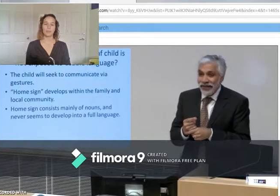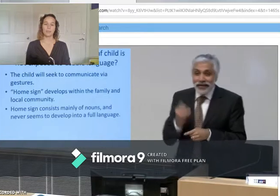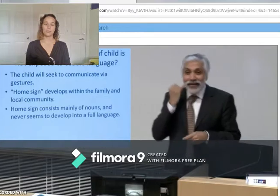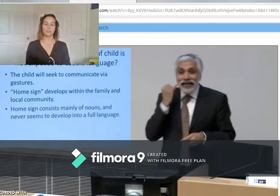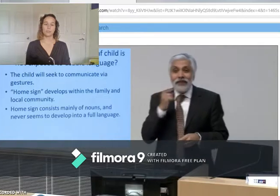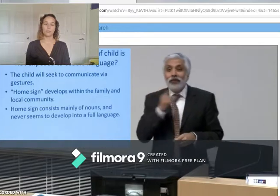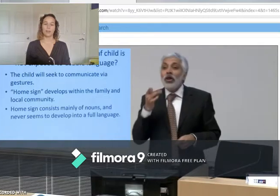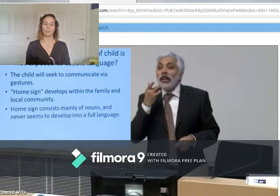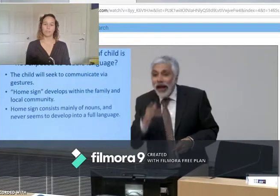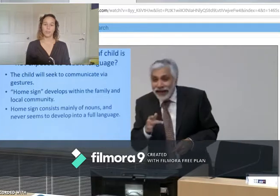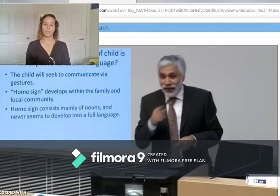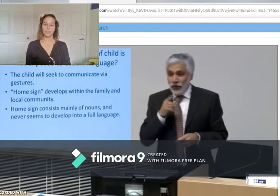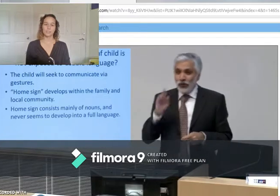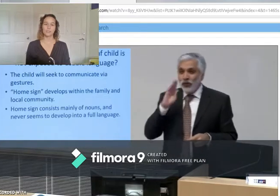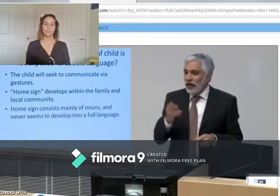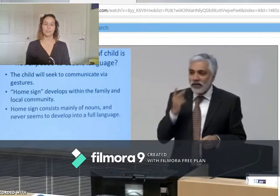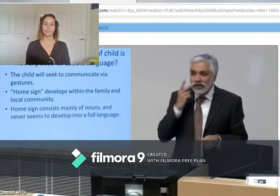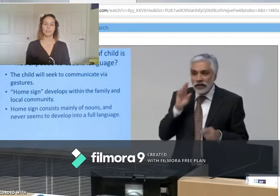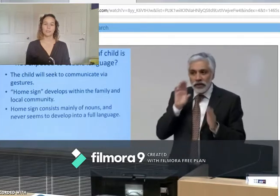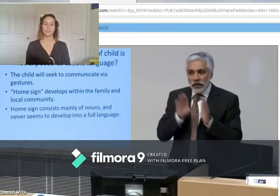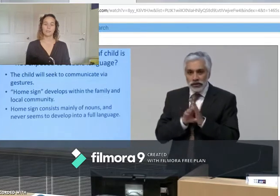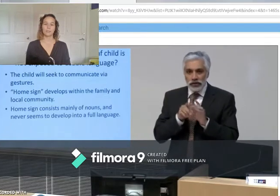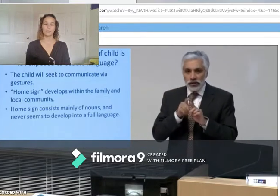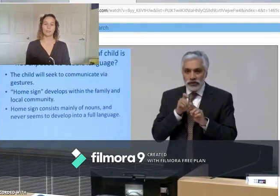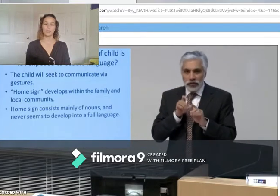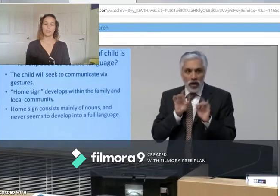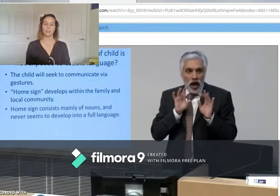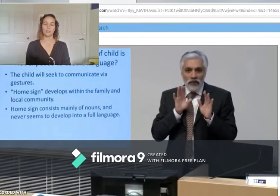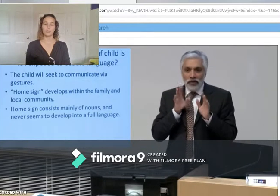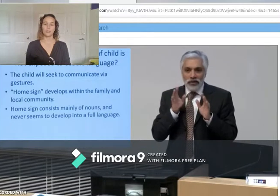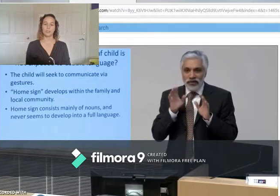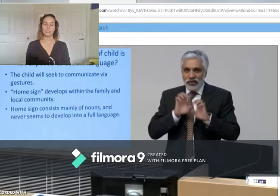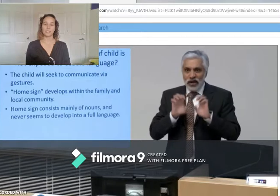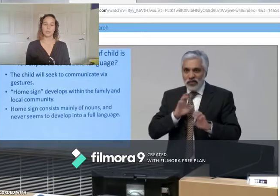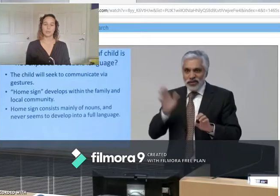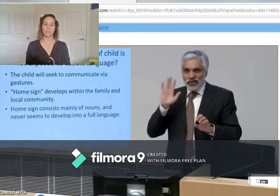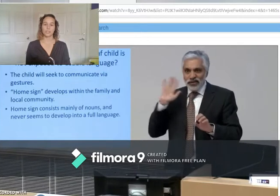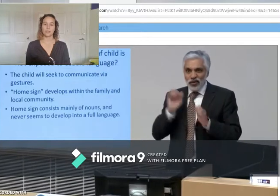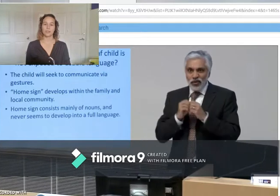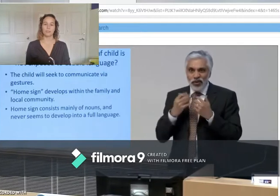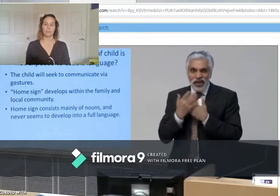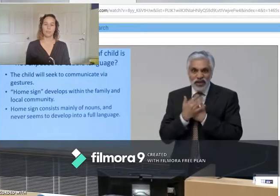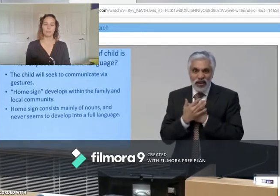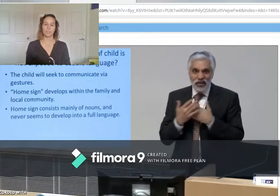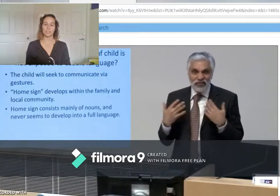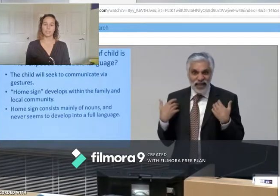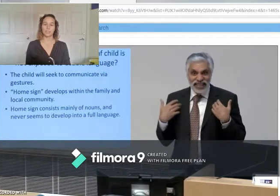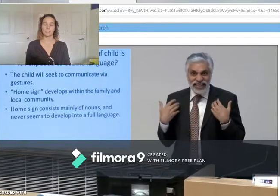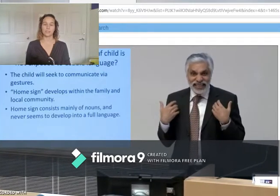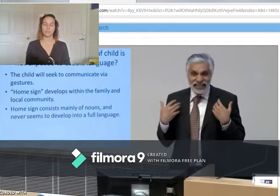But a baby also needs love, correct? And if you're lucky, you'll never have to see a picture from this